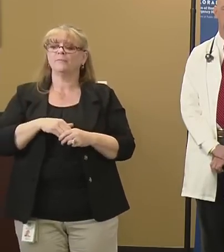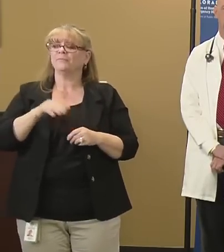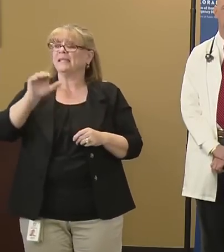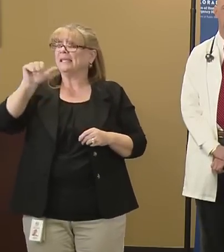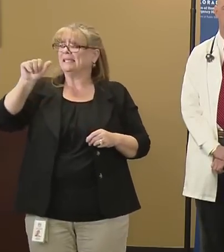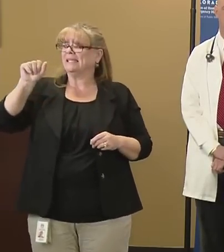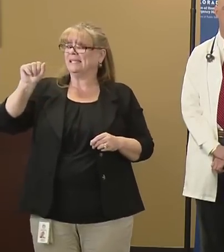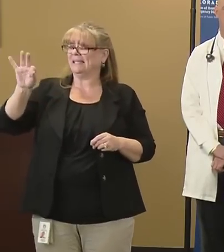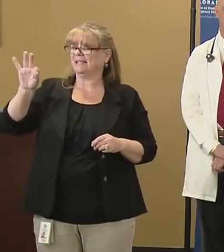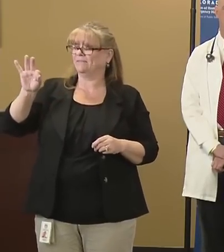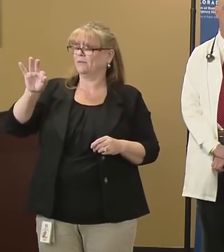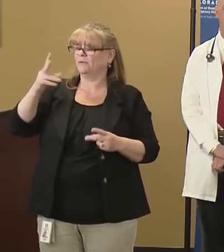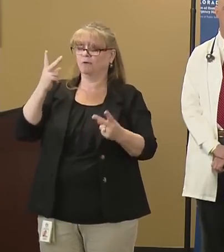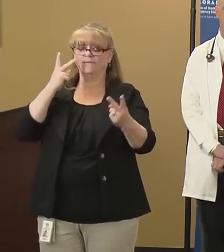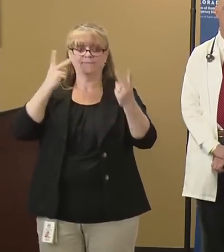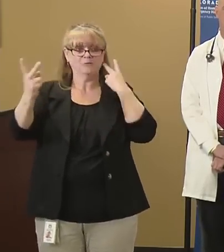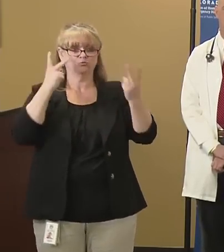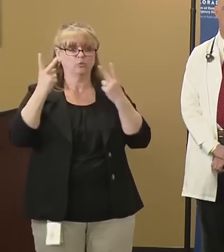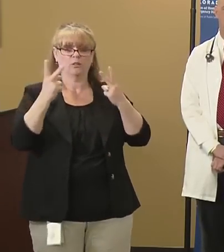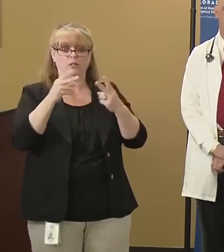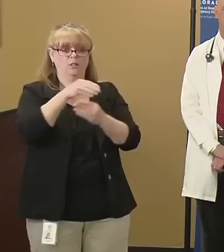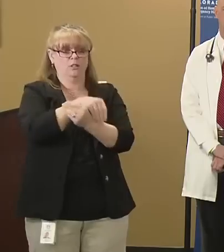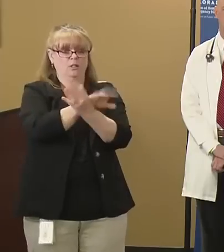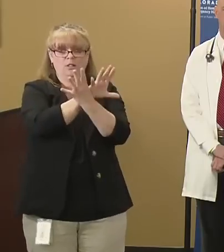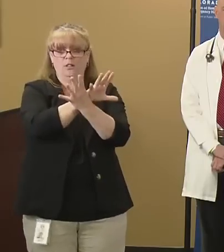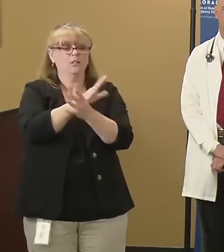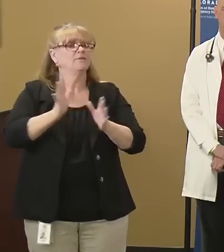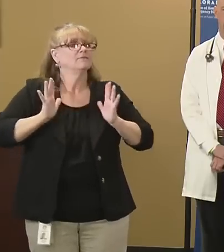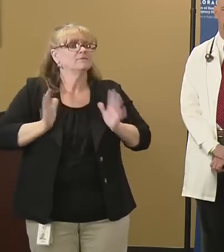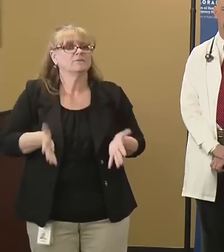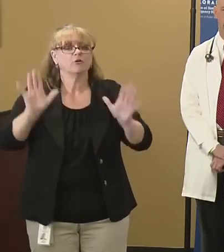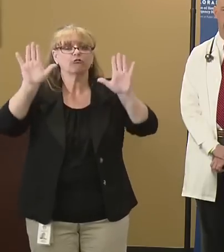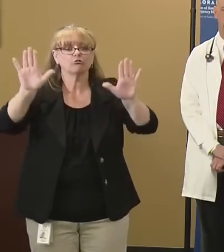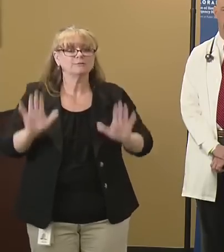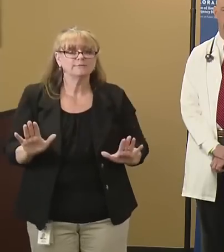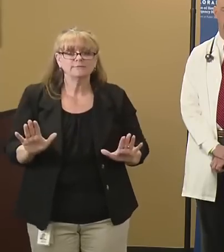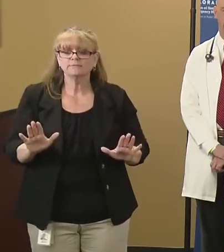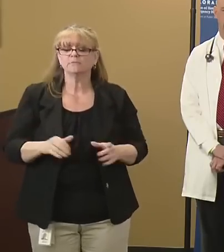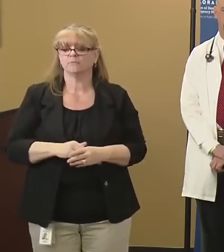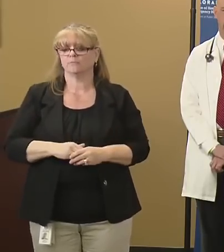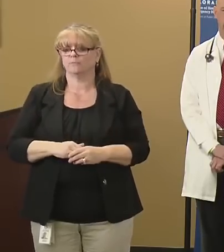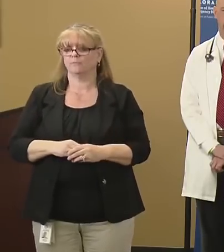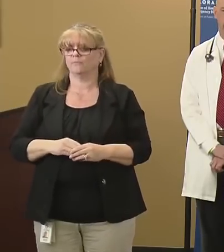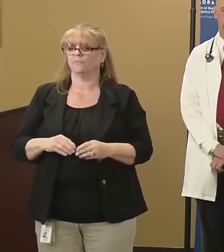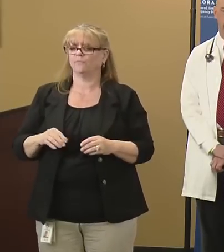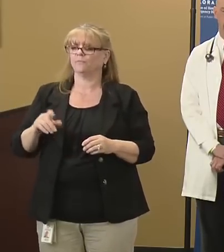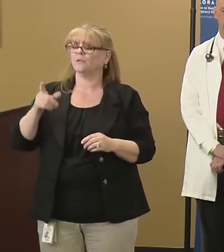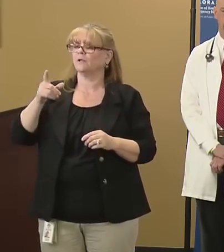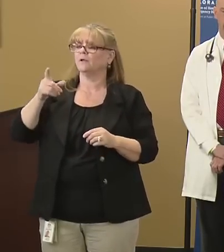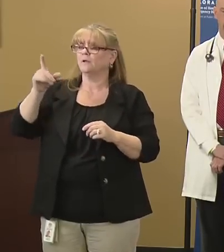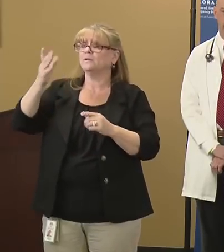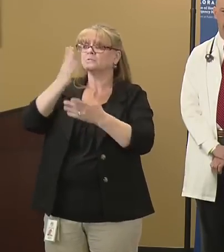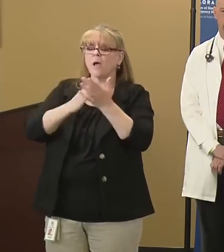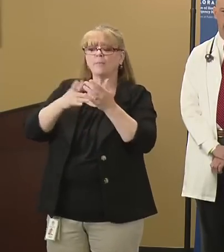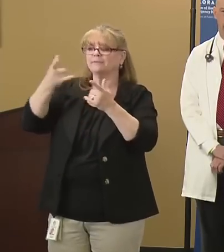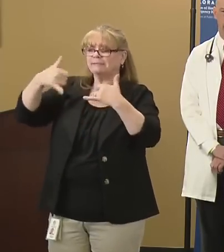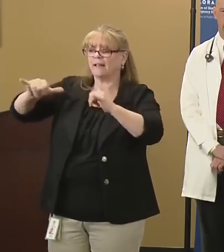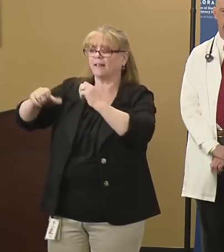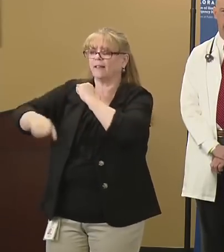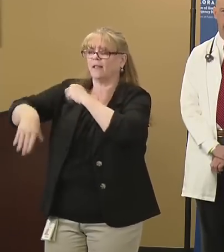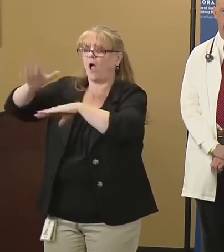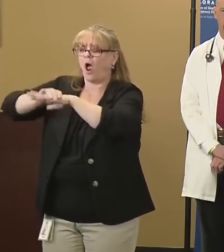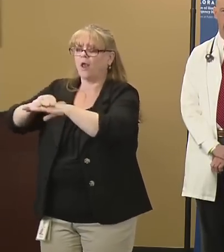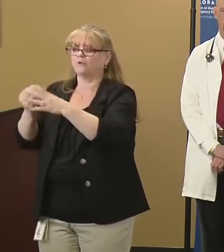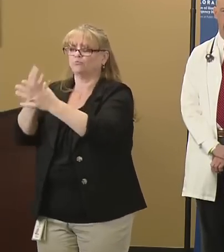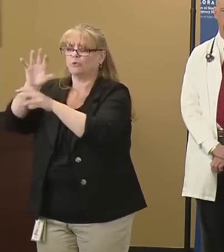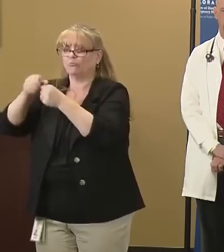physically. So yes, many districts are going back this week. Some extended spring break. Some have spring break anyway this week and are going back next week. That's all